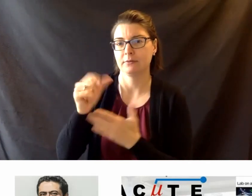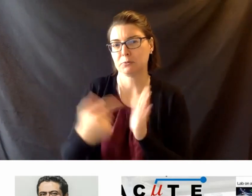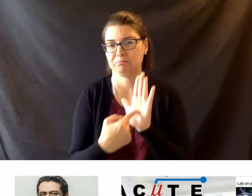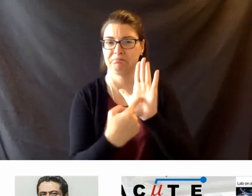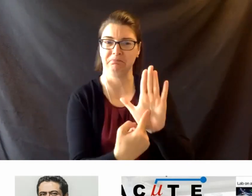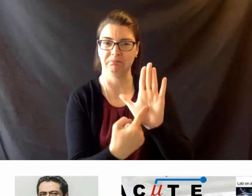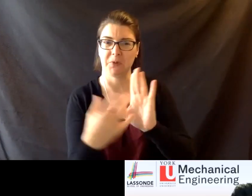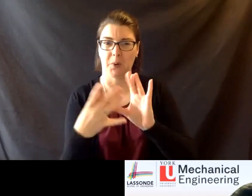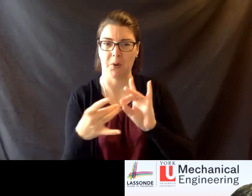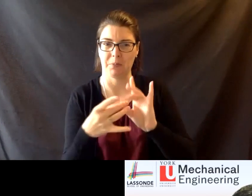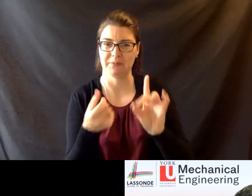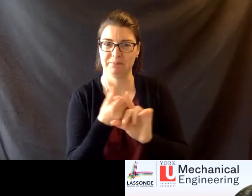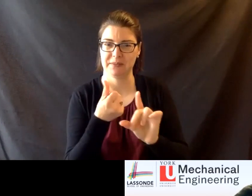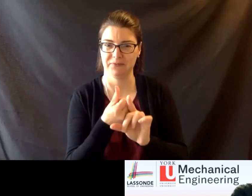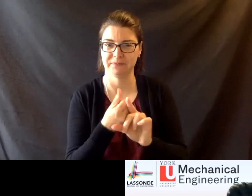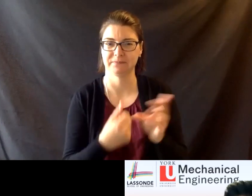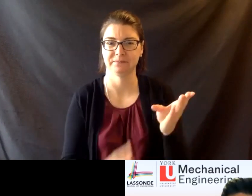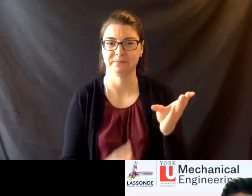words.